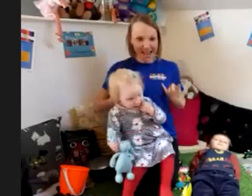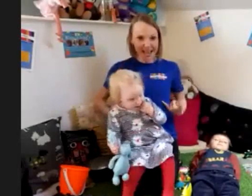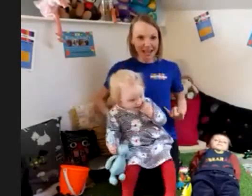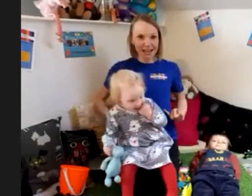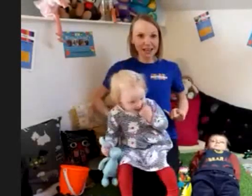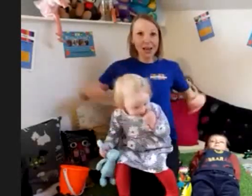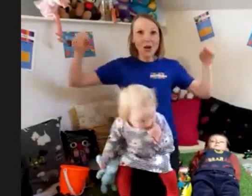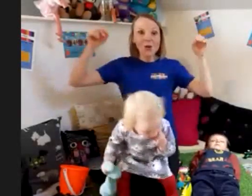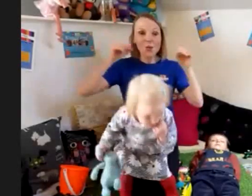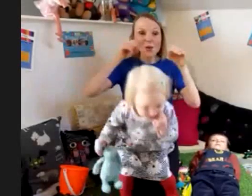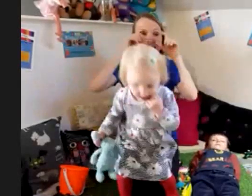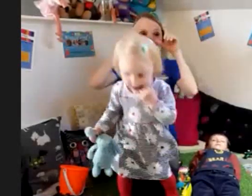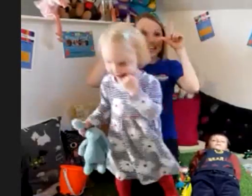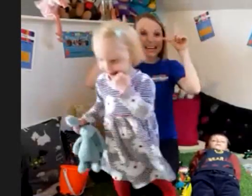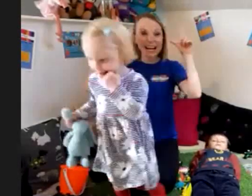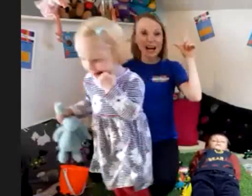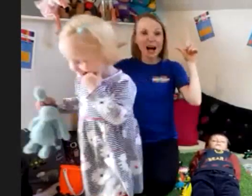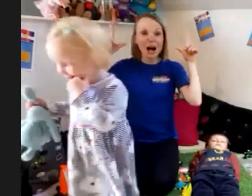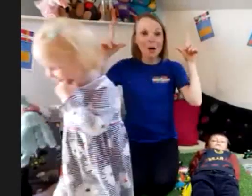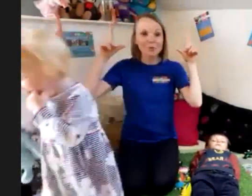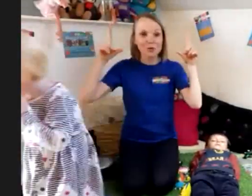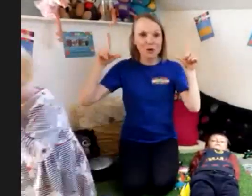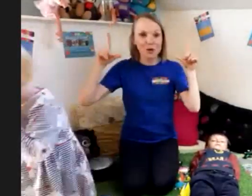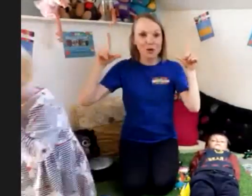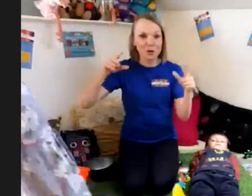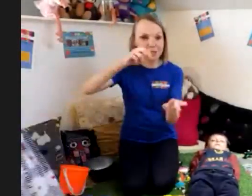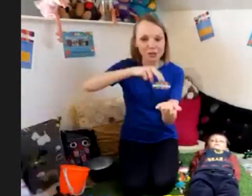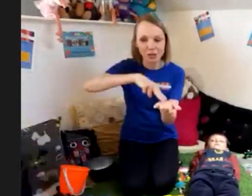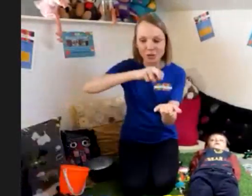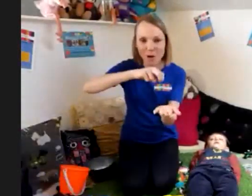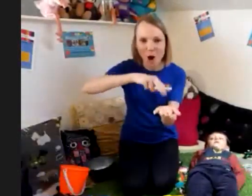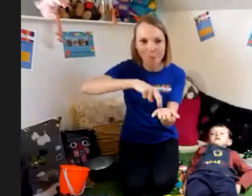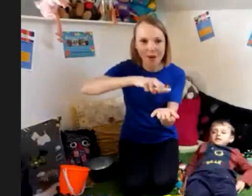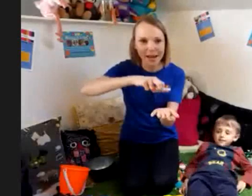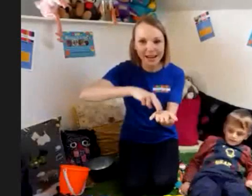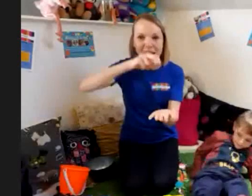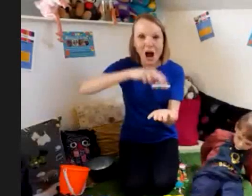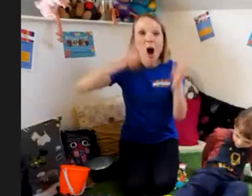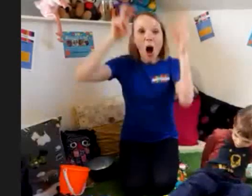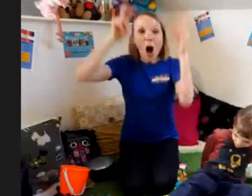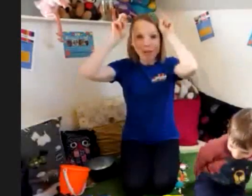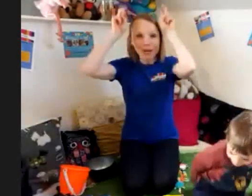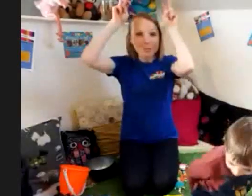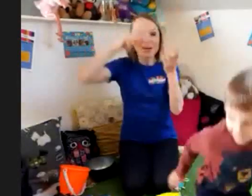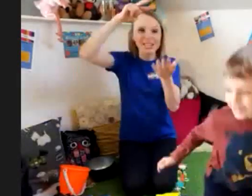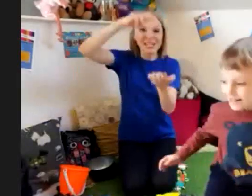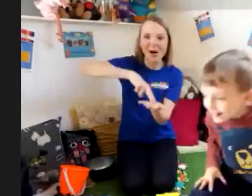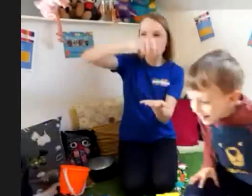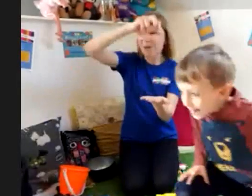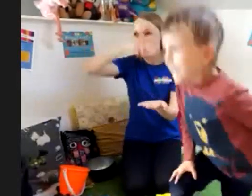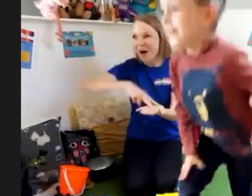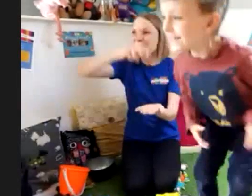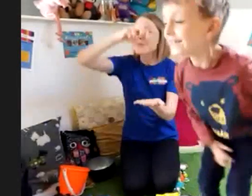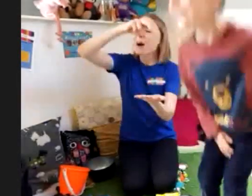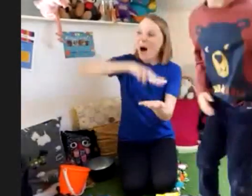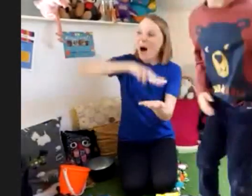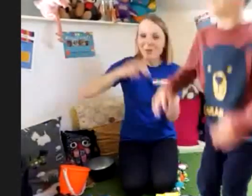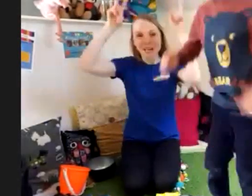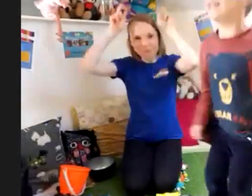ill? Wake up soon. Are we ready to do some hopping? Hop little bunnies, hop, hop, hop. Hop little bunnies,